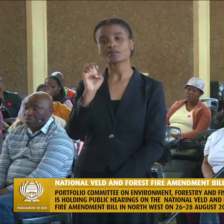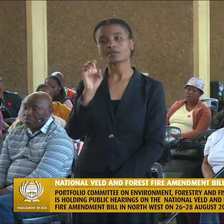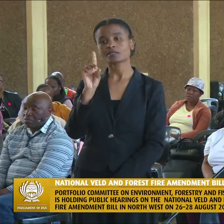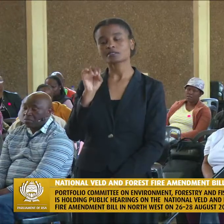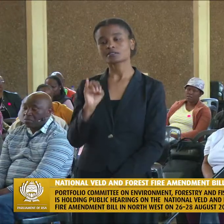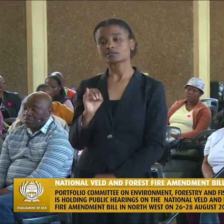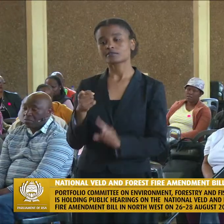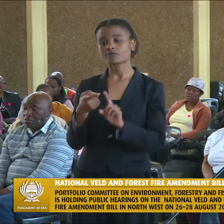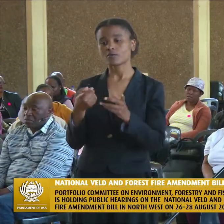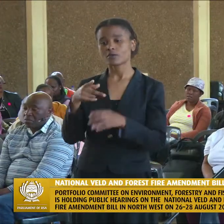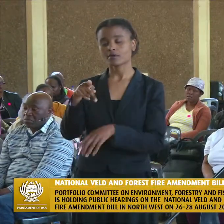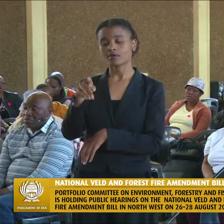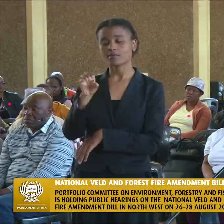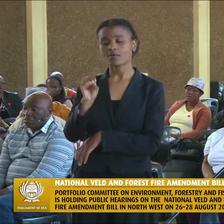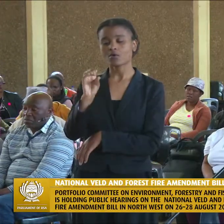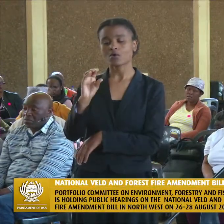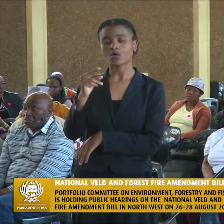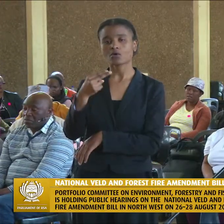from